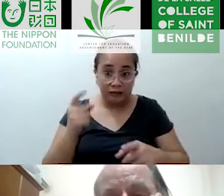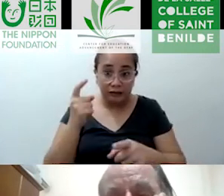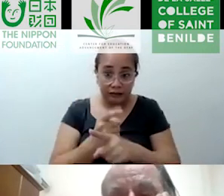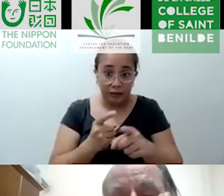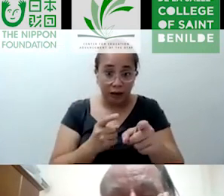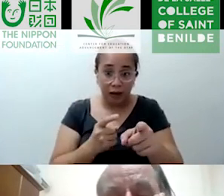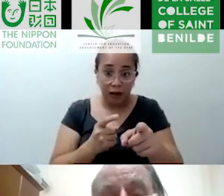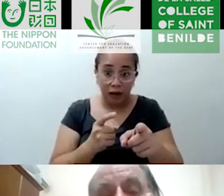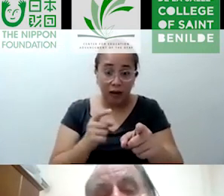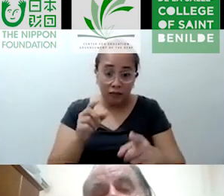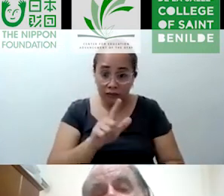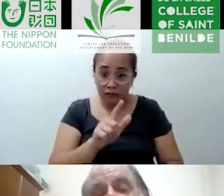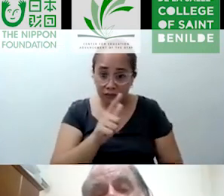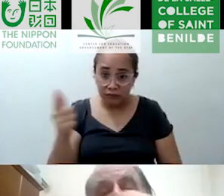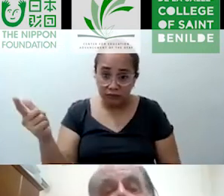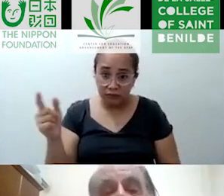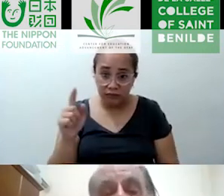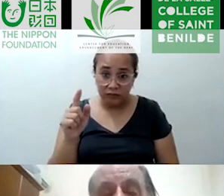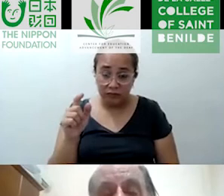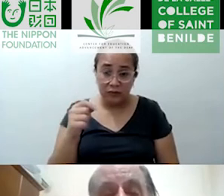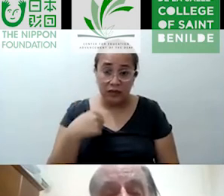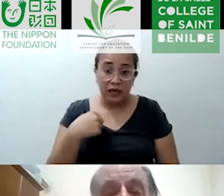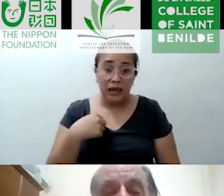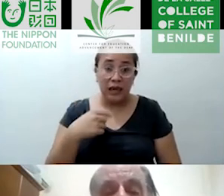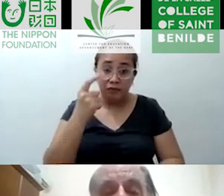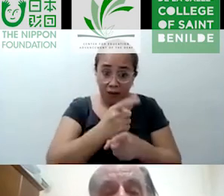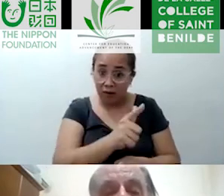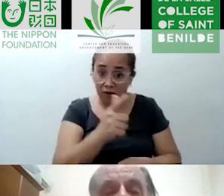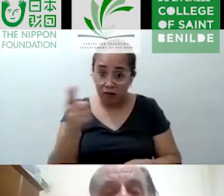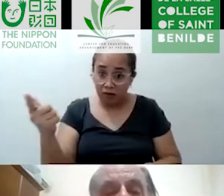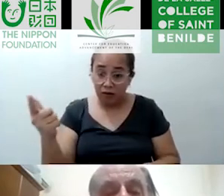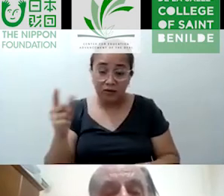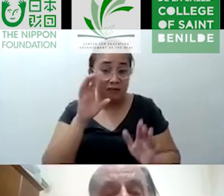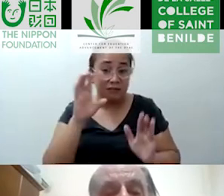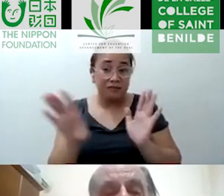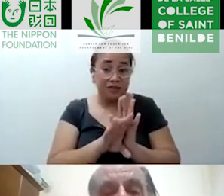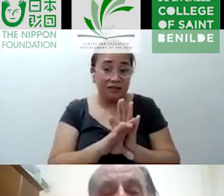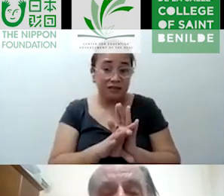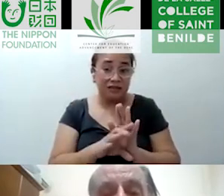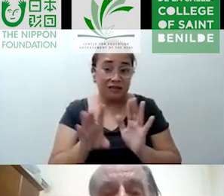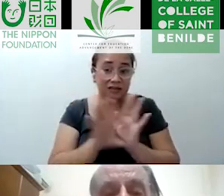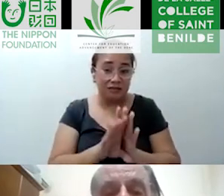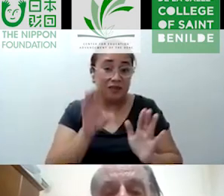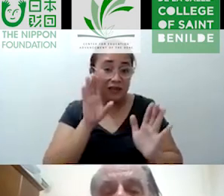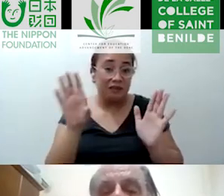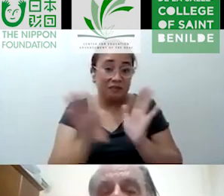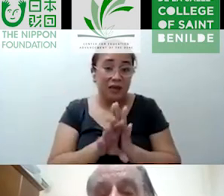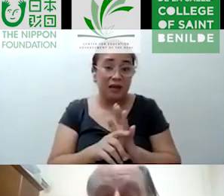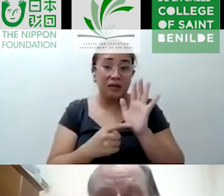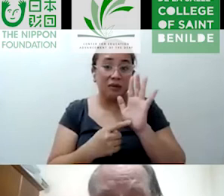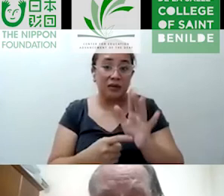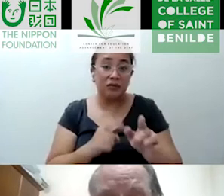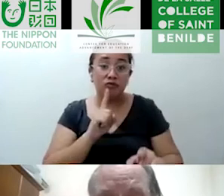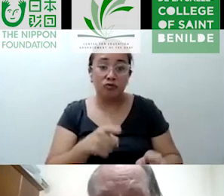that's what I'm asking. If it's the correct positioning in the pictures, and the pictures represent the